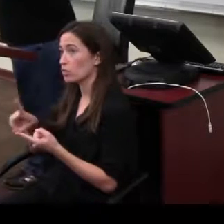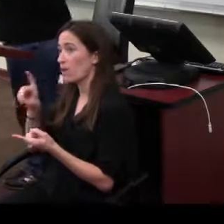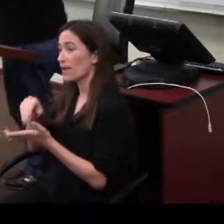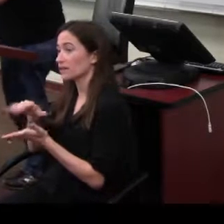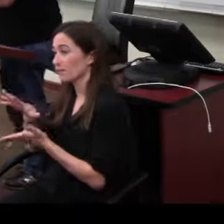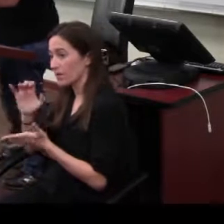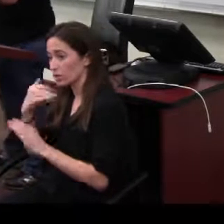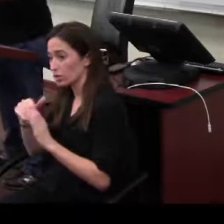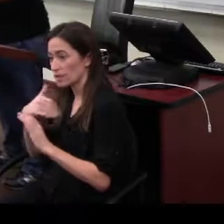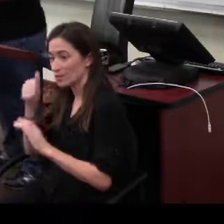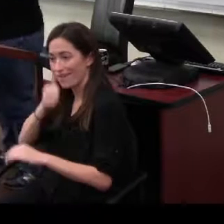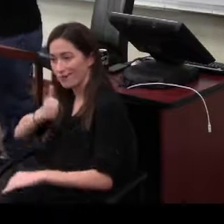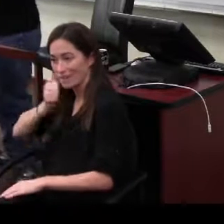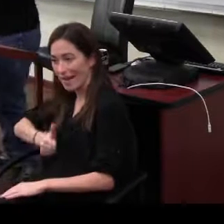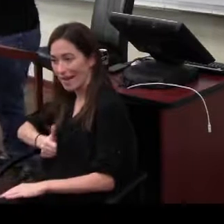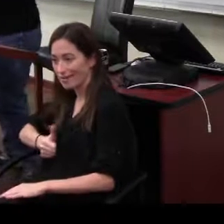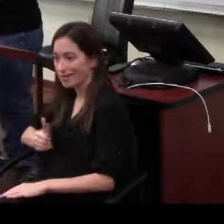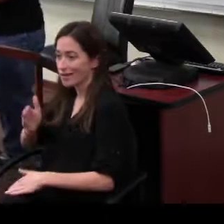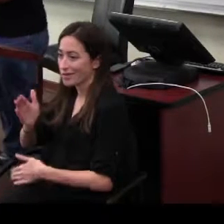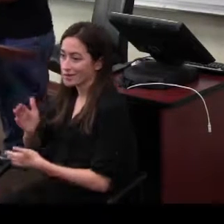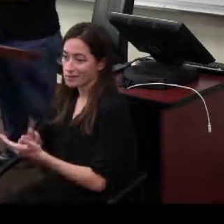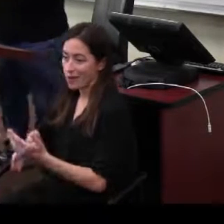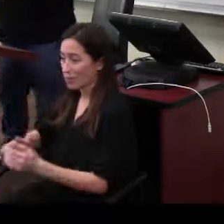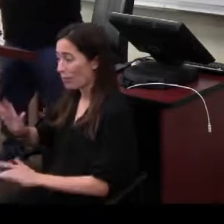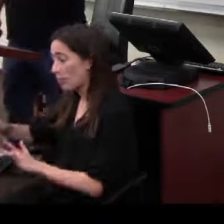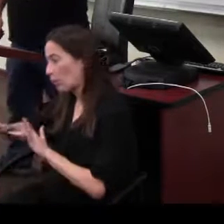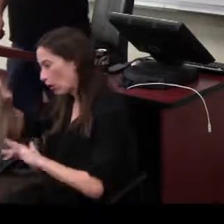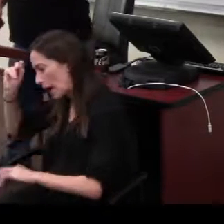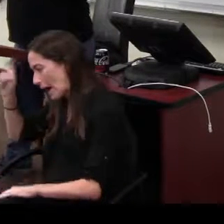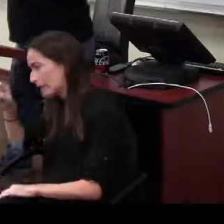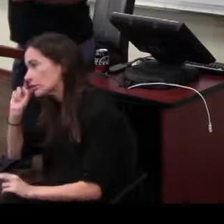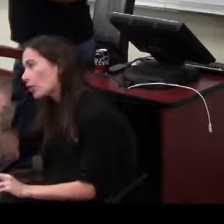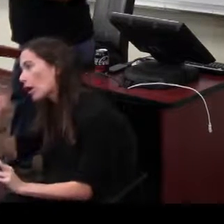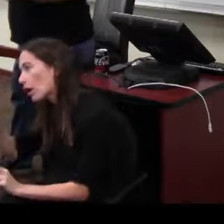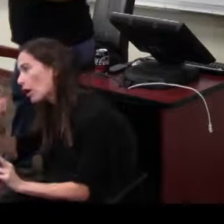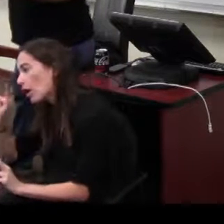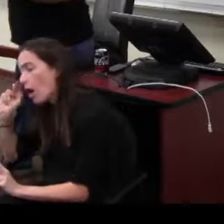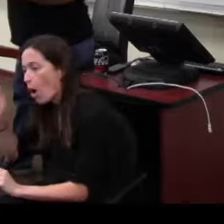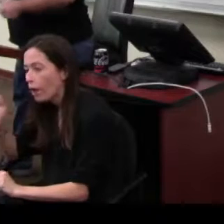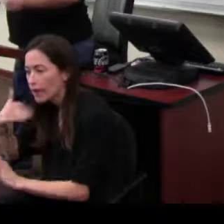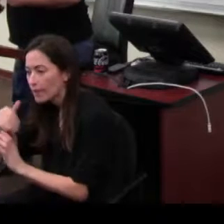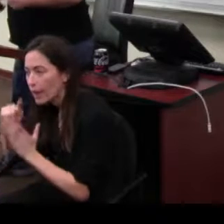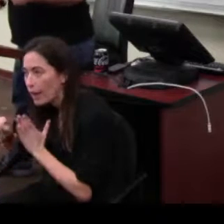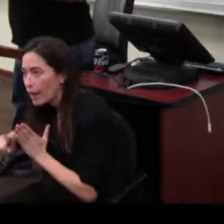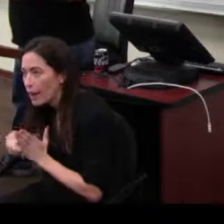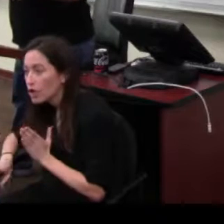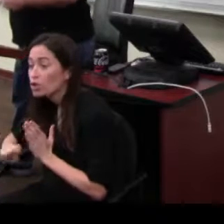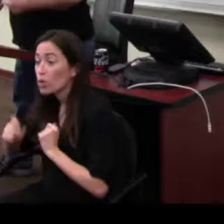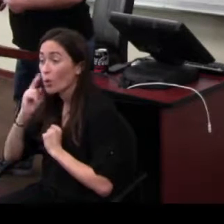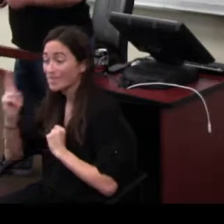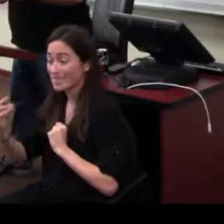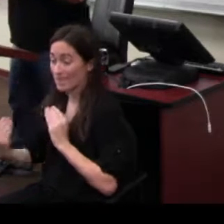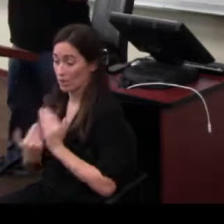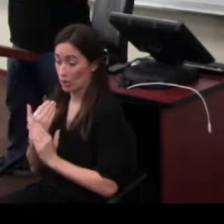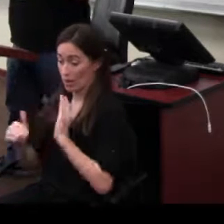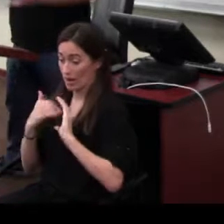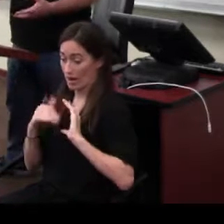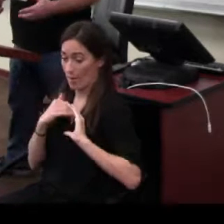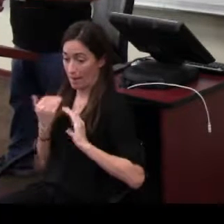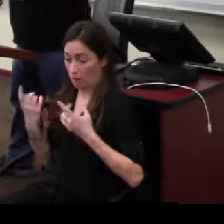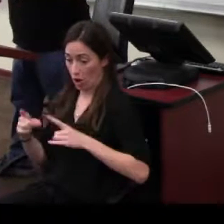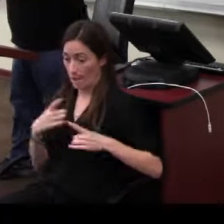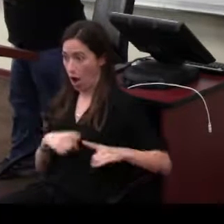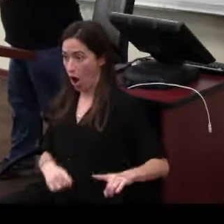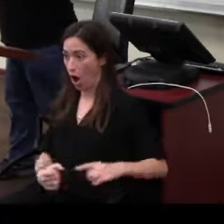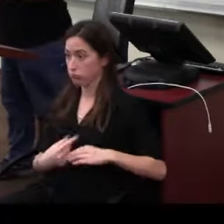in that some poor sucker has to look at, right? What happens is we see the new ones that are happening, the new strains that are going